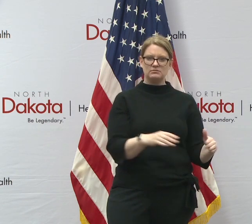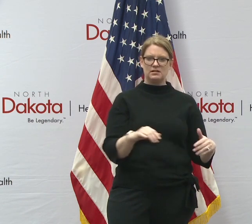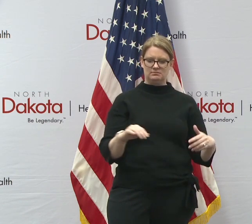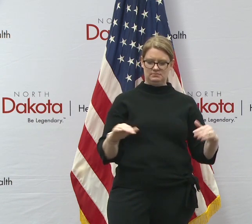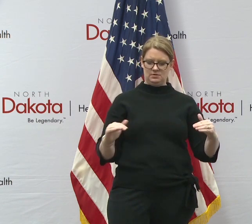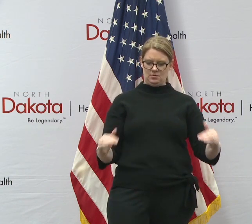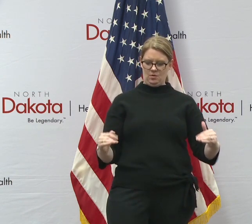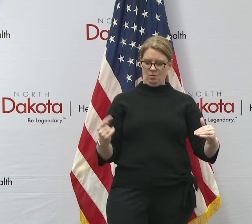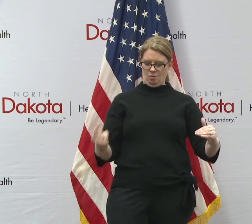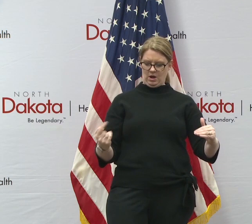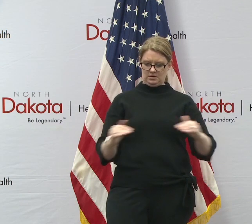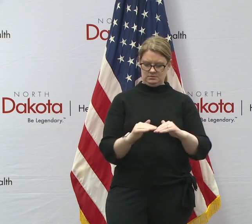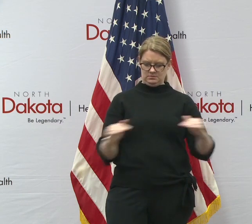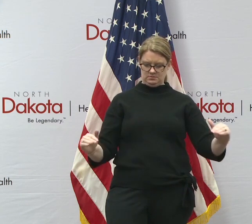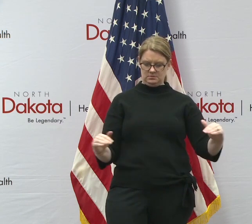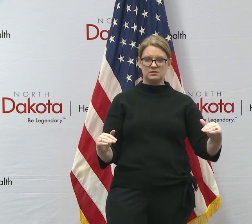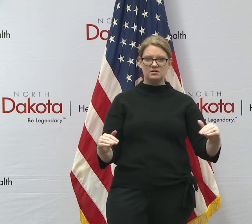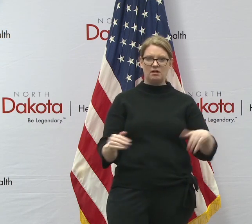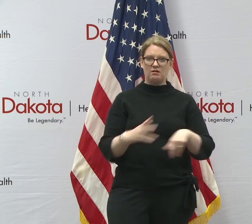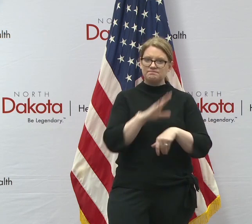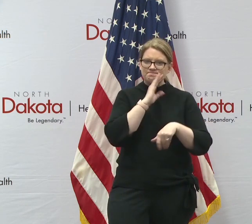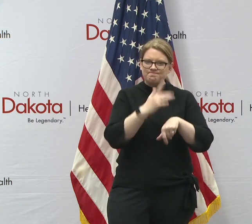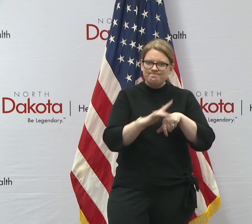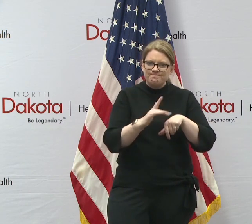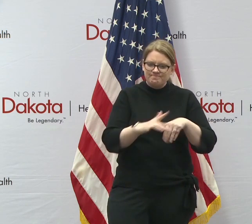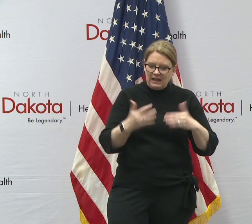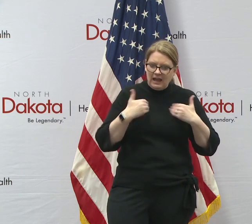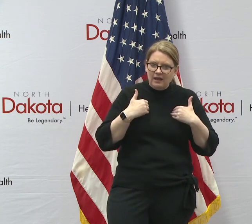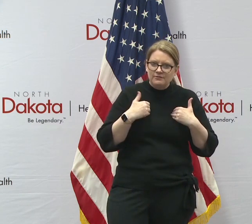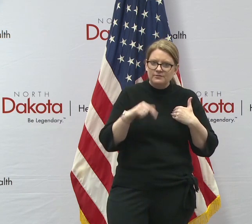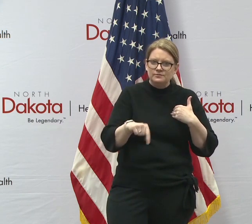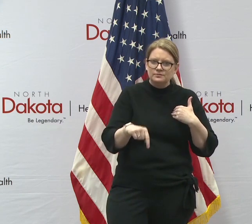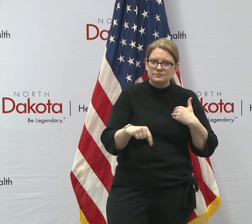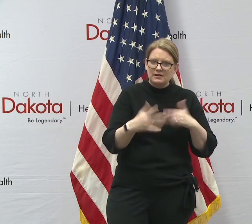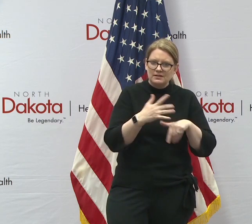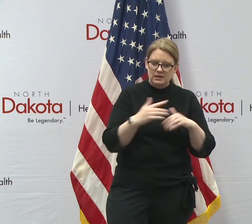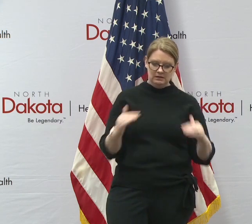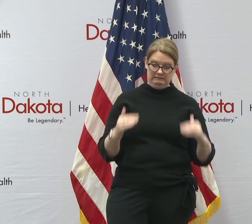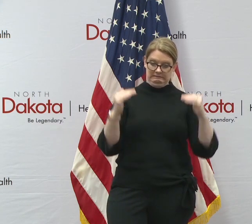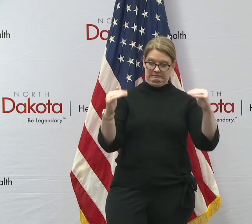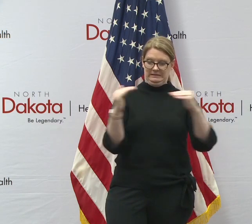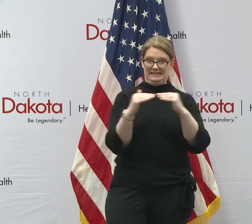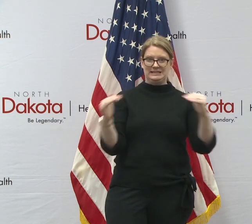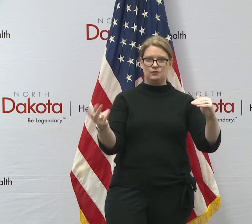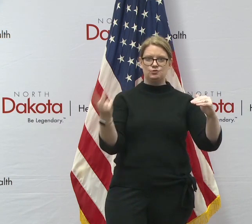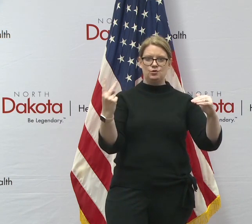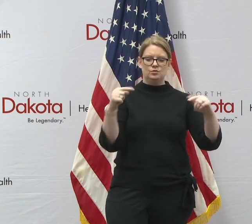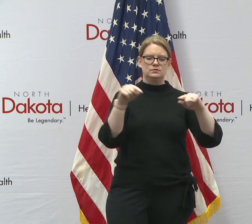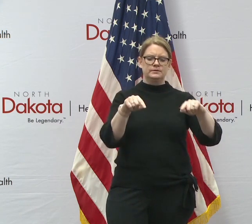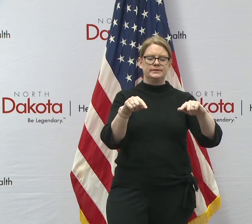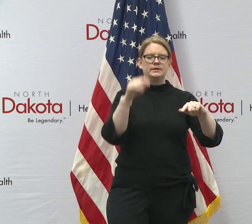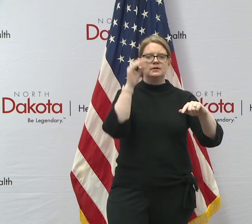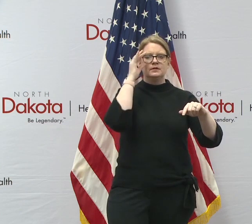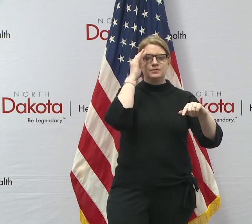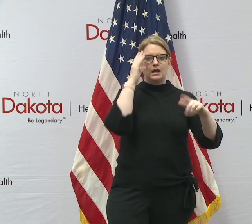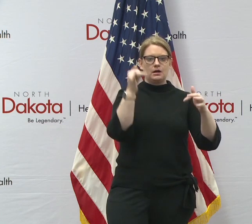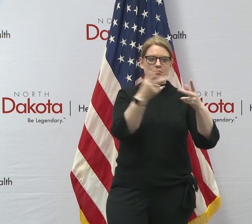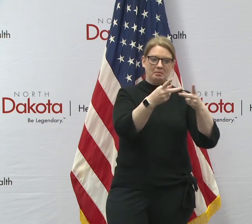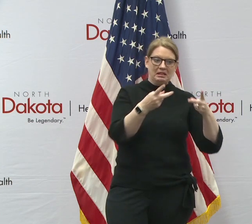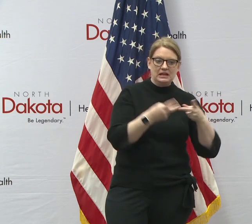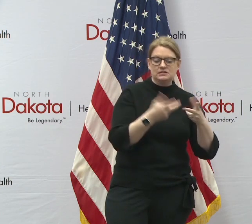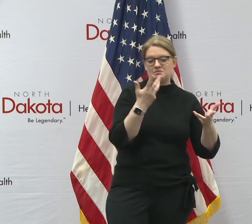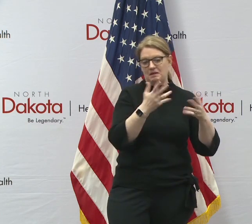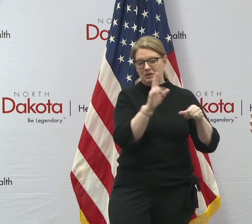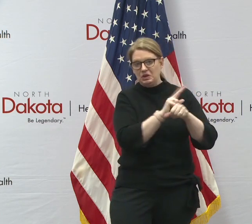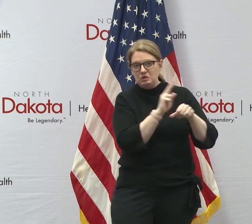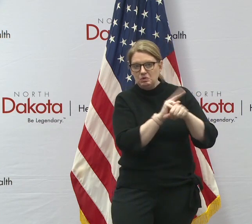tiers are, number 1 is what's the capacity we have right now that's available. Tier 2 is how do we convert spaces that might have been